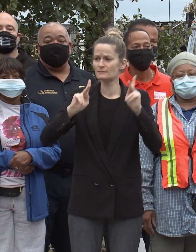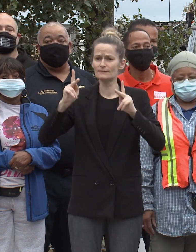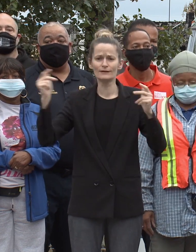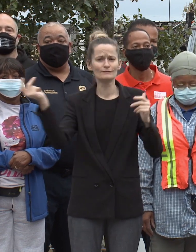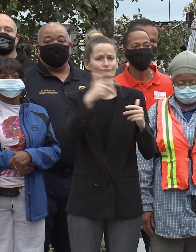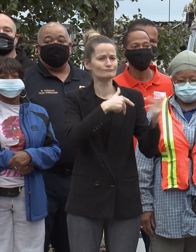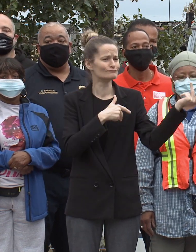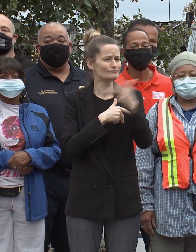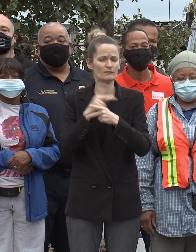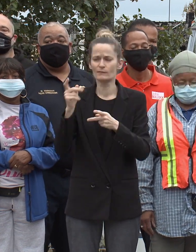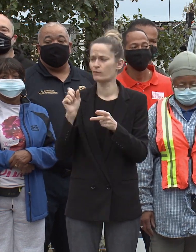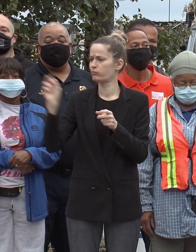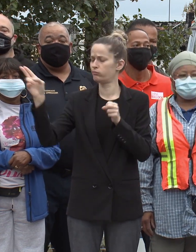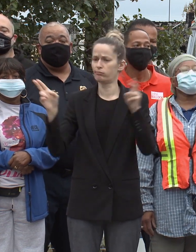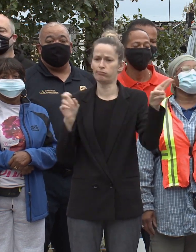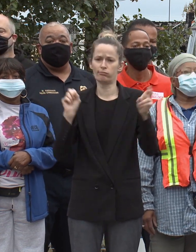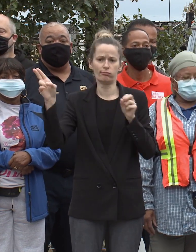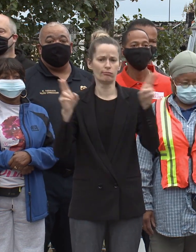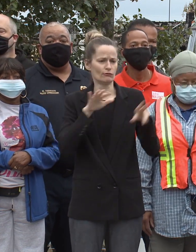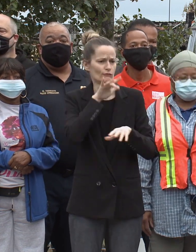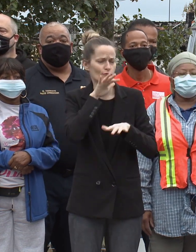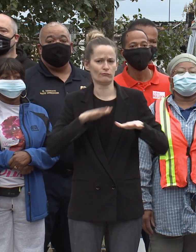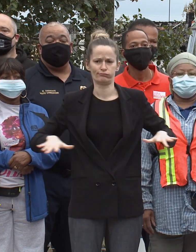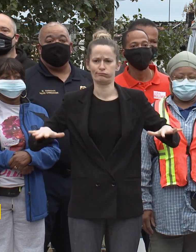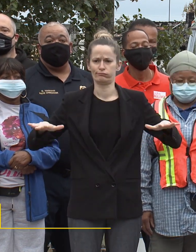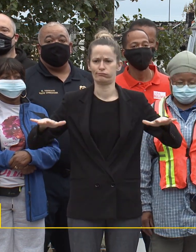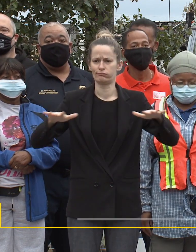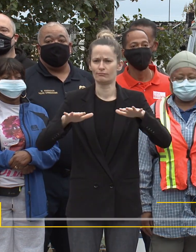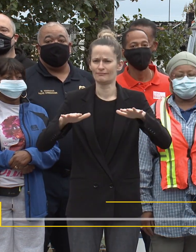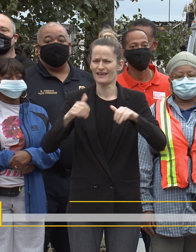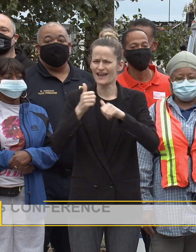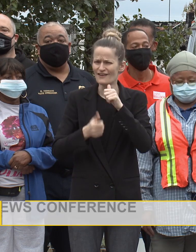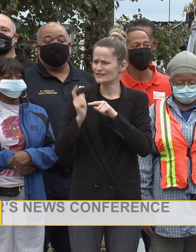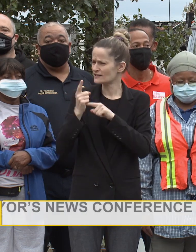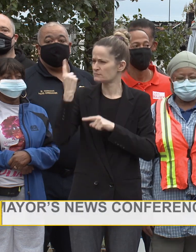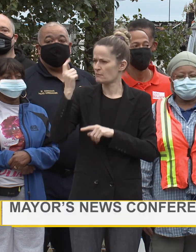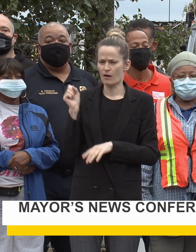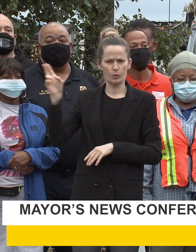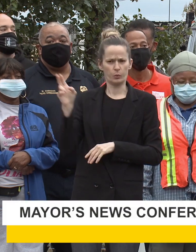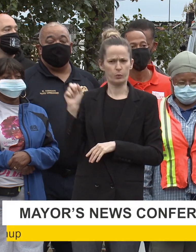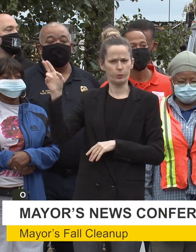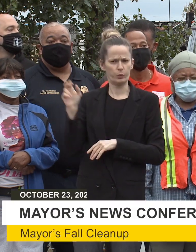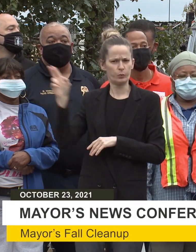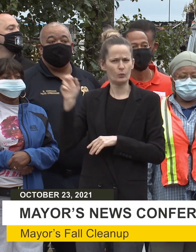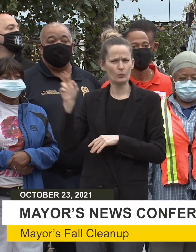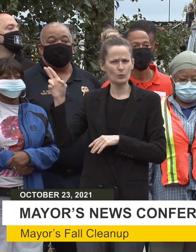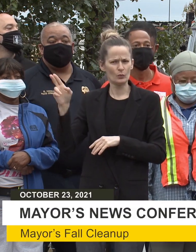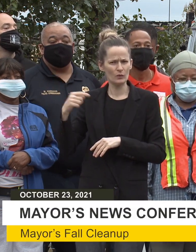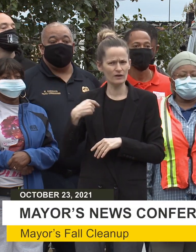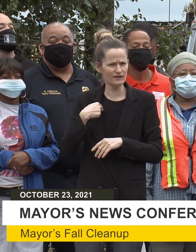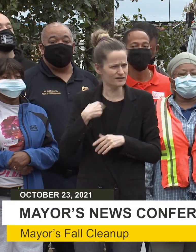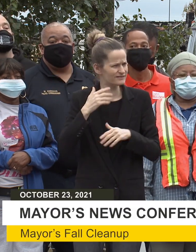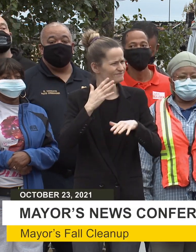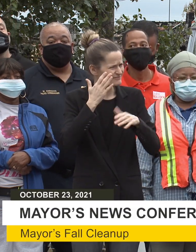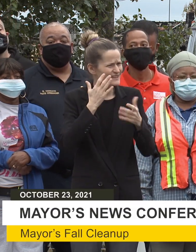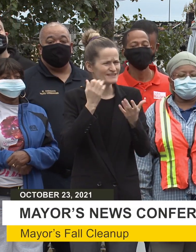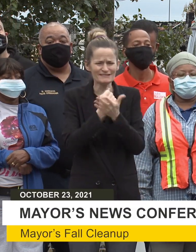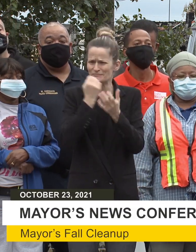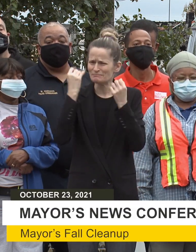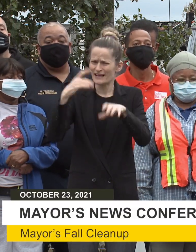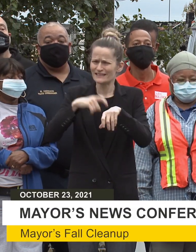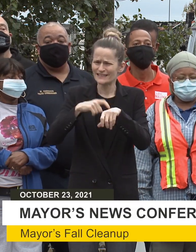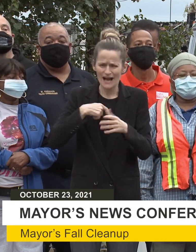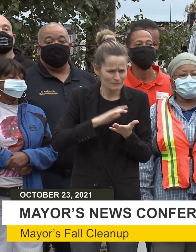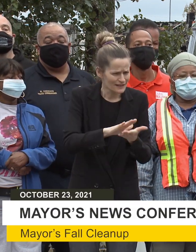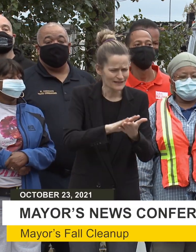in every single second, it seems like, Miss Tinsley. I've been here multiple times cleaning, but I decided that we would start this